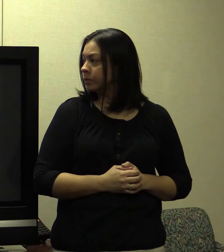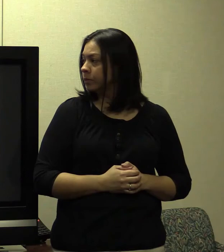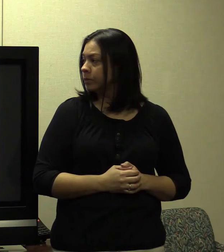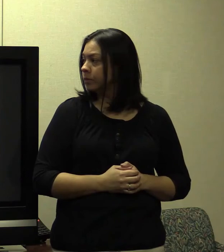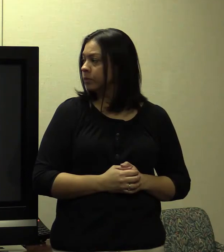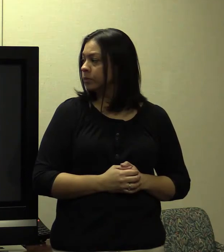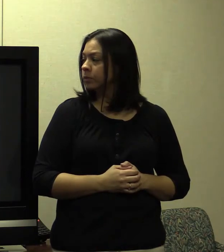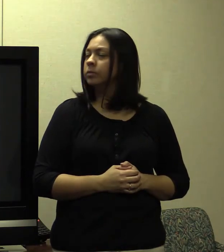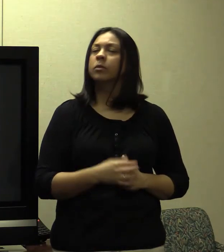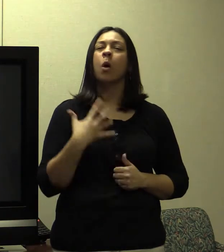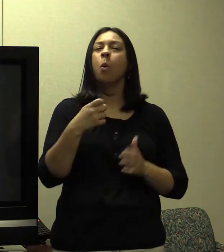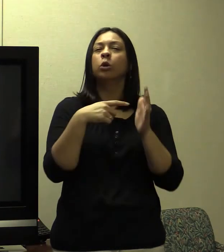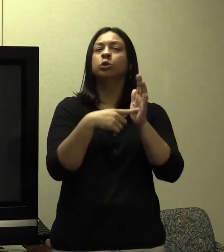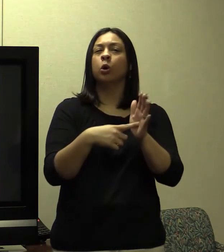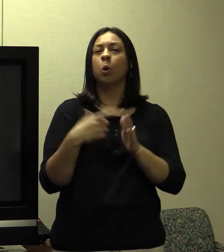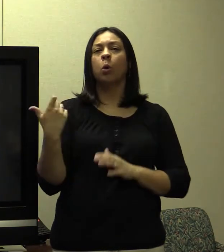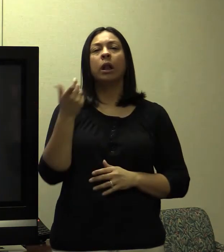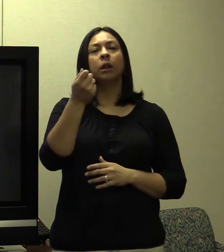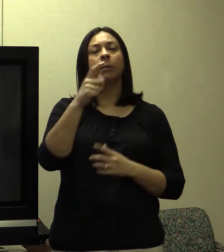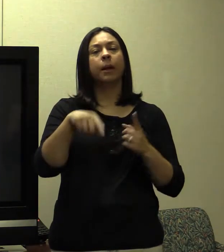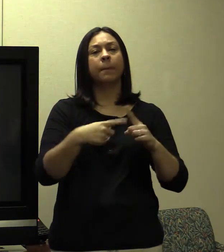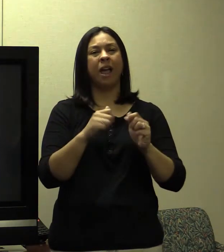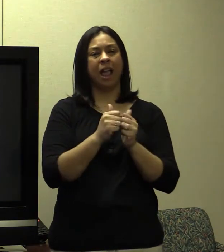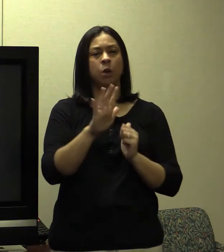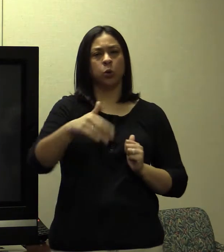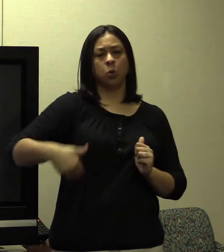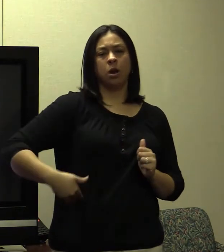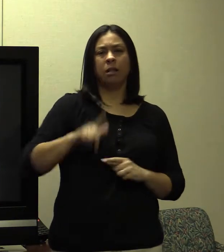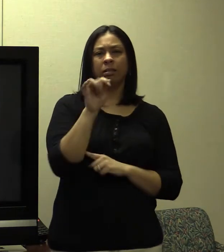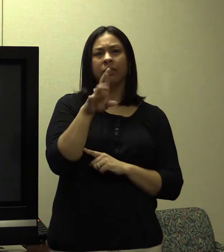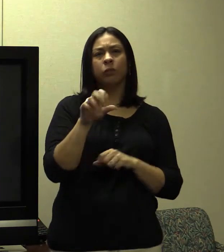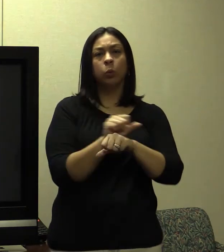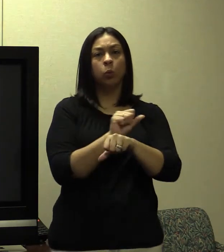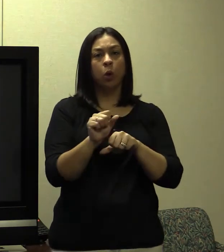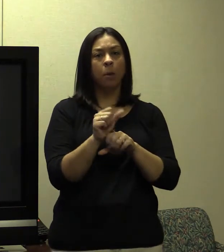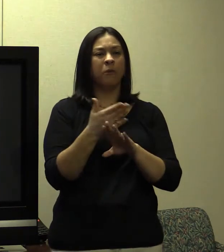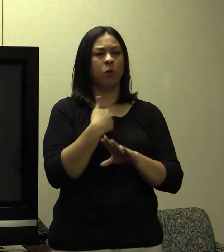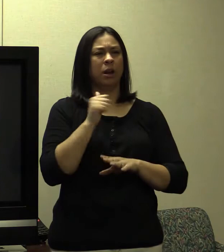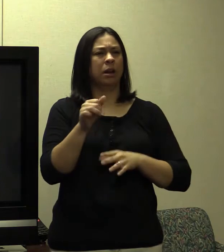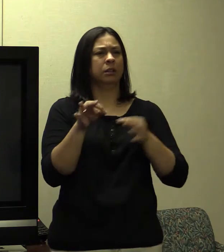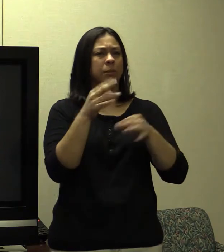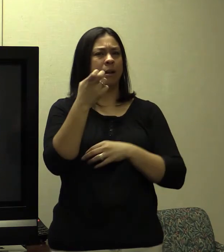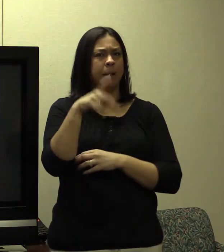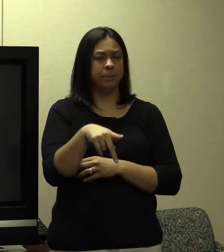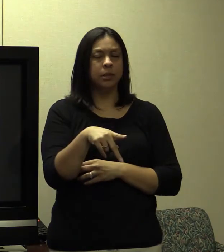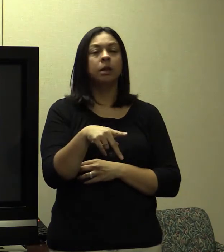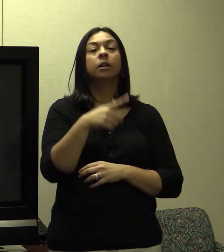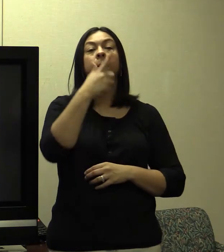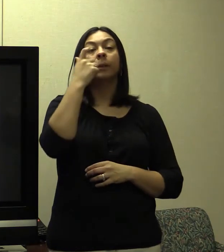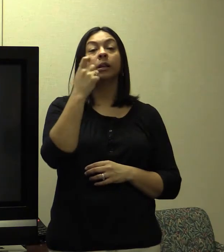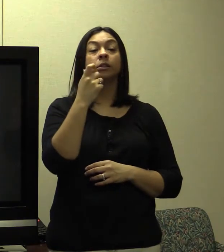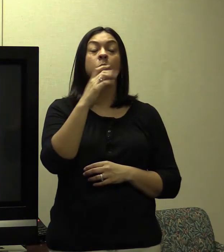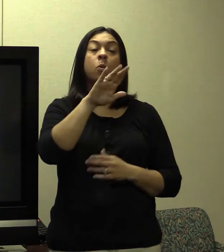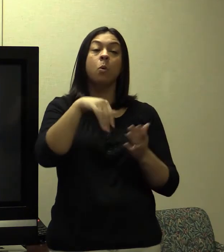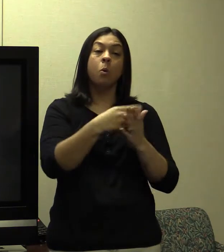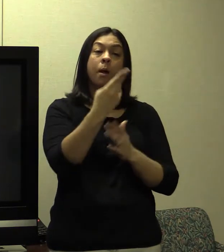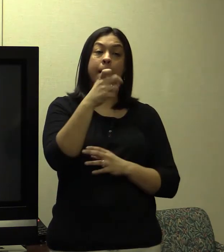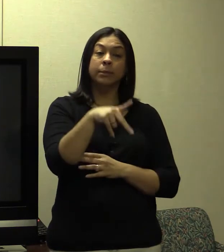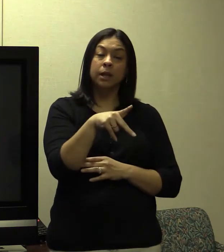I wanted to show you a little bit about how the liver works before we talk about hepatitis, because all the hepatitis B and